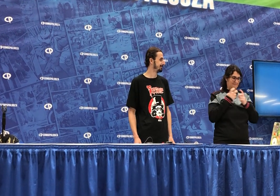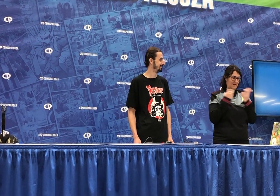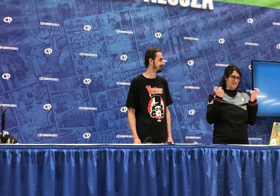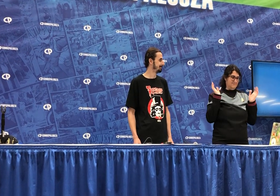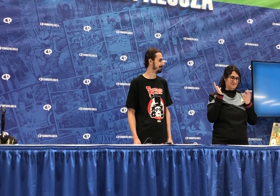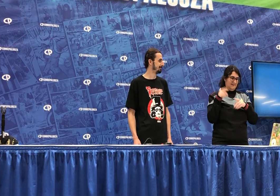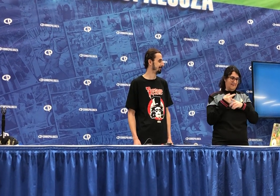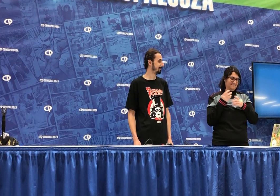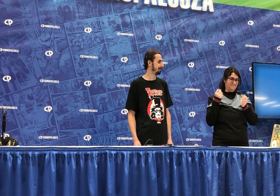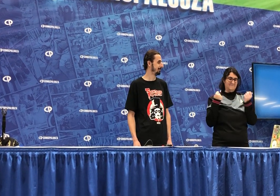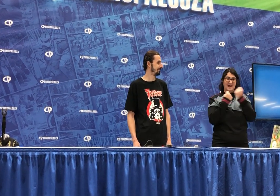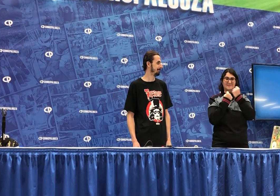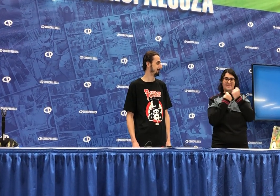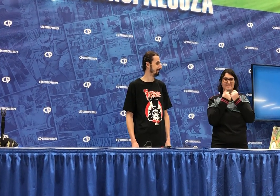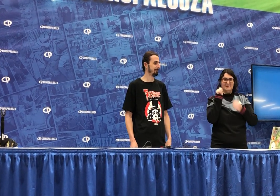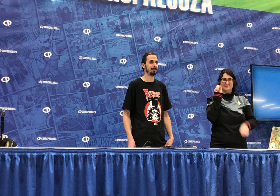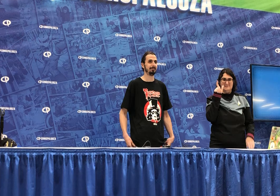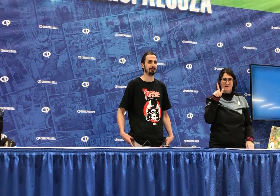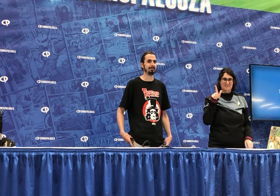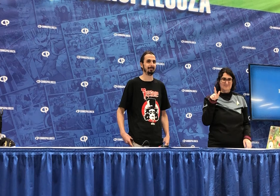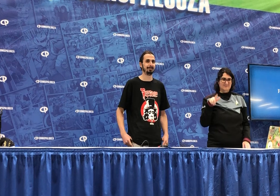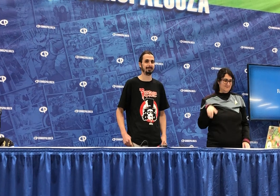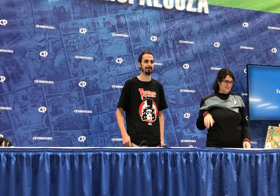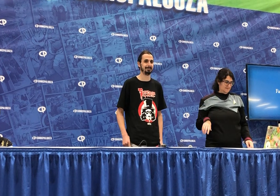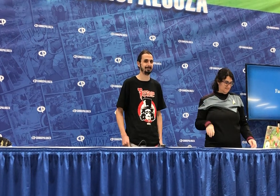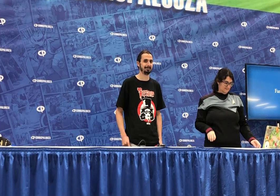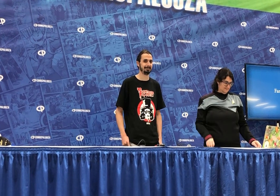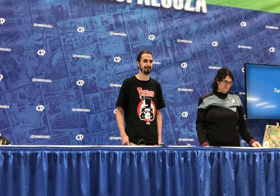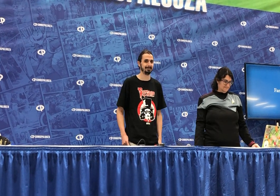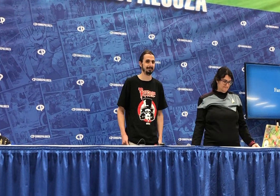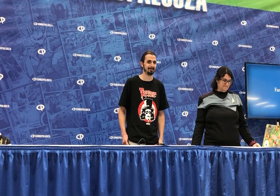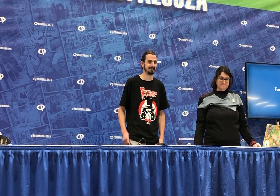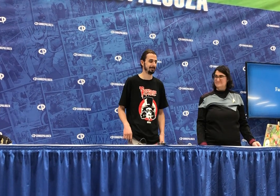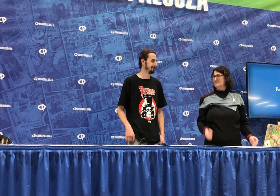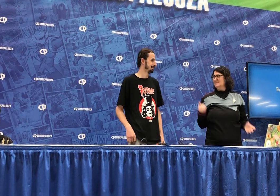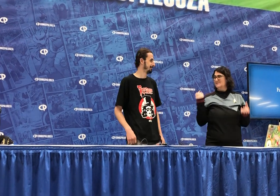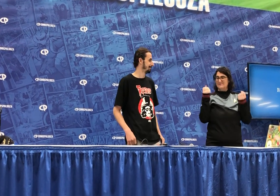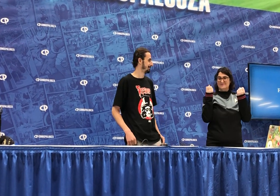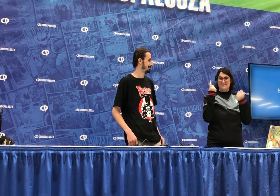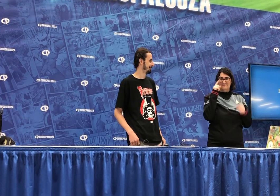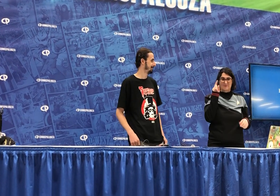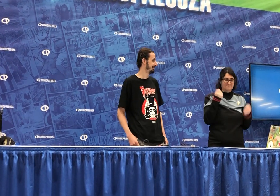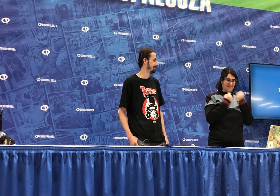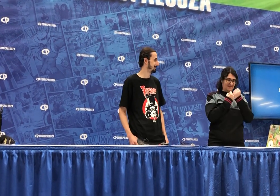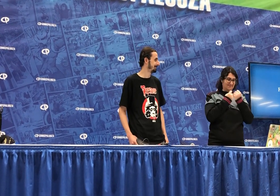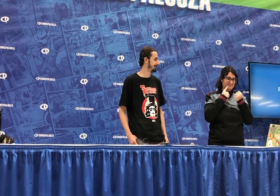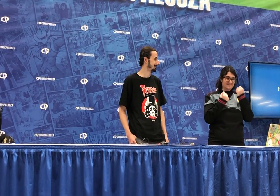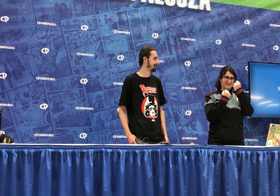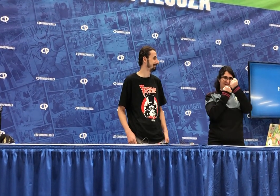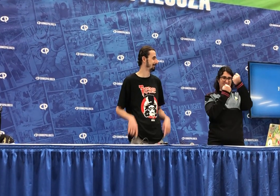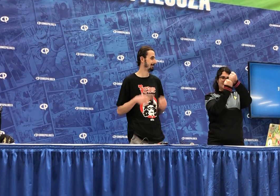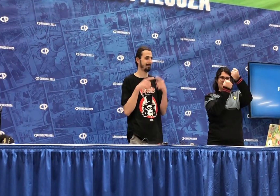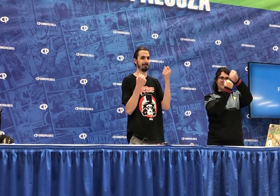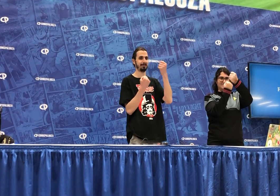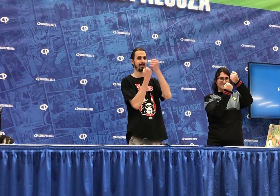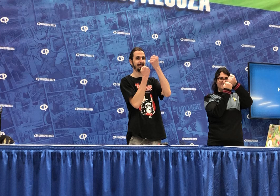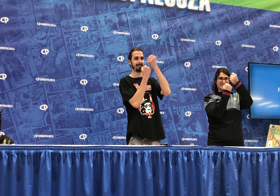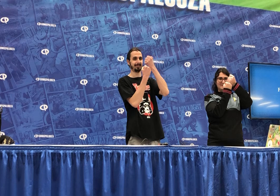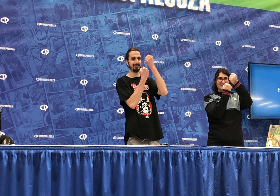said. This panel is all about fandom and ASL. We're gonna show you the signs for various fandoms. So